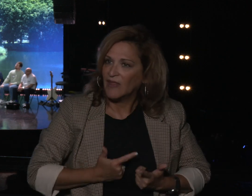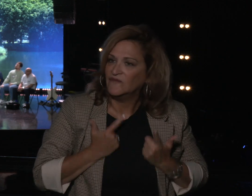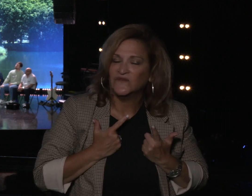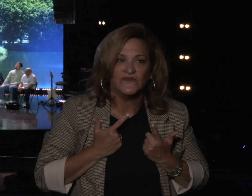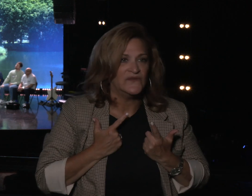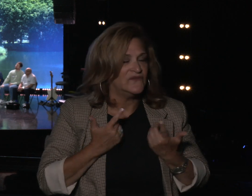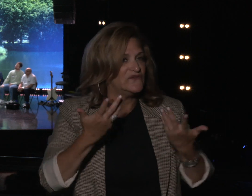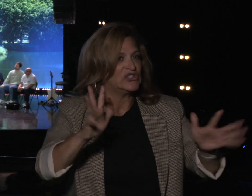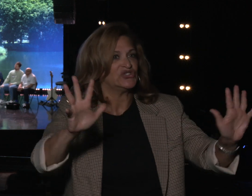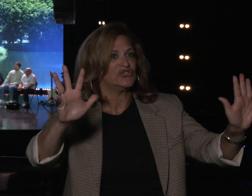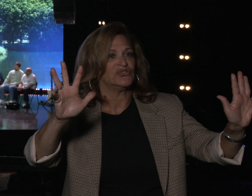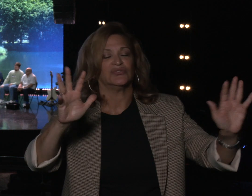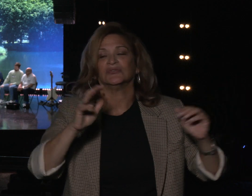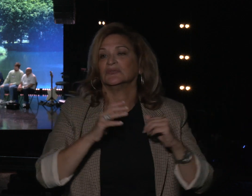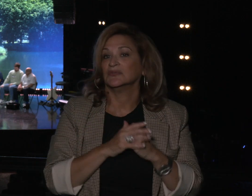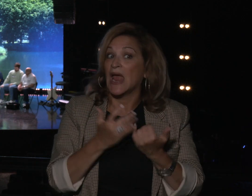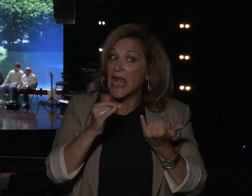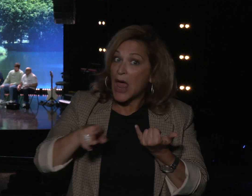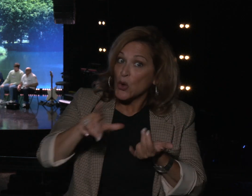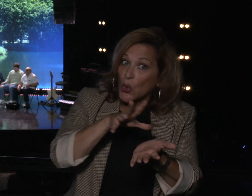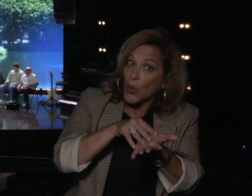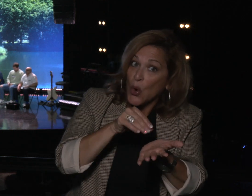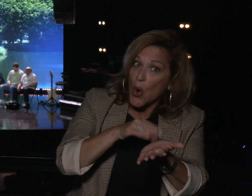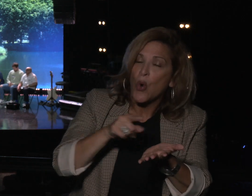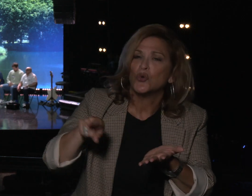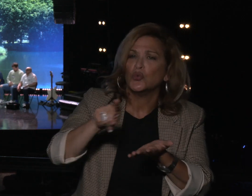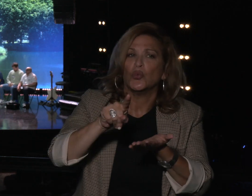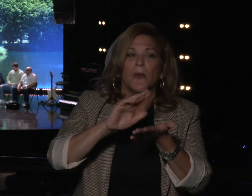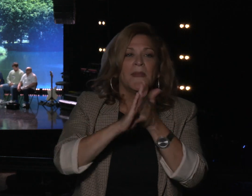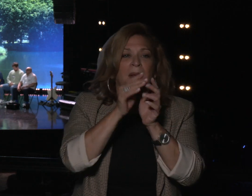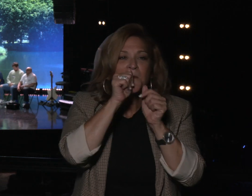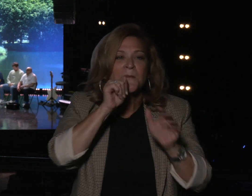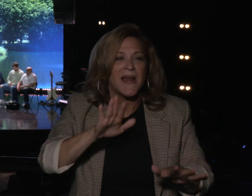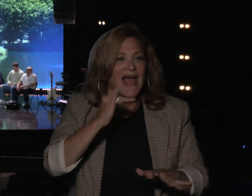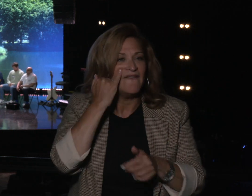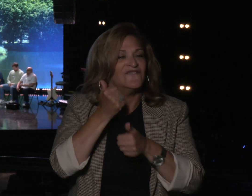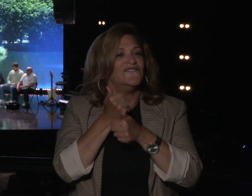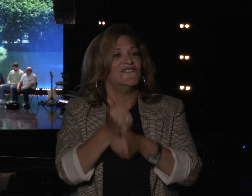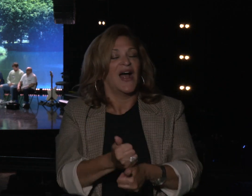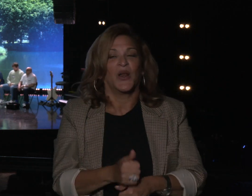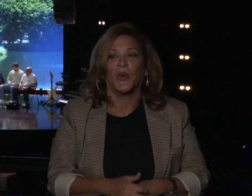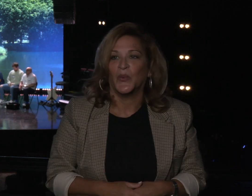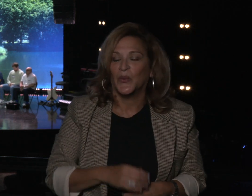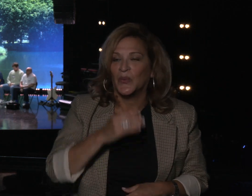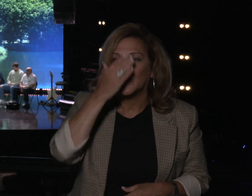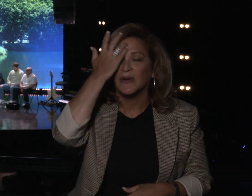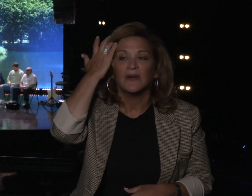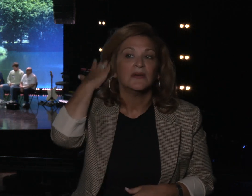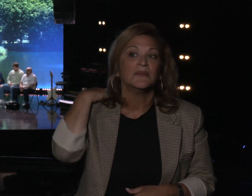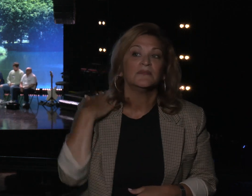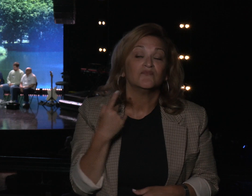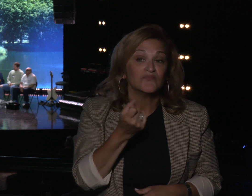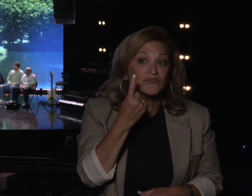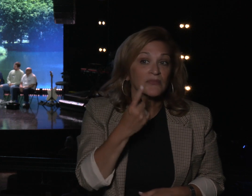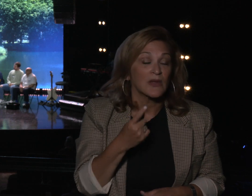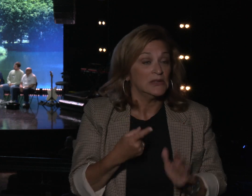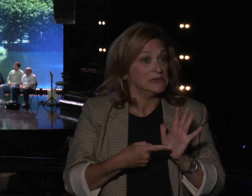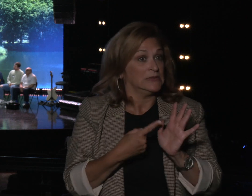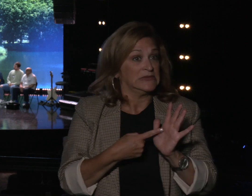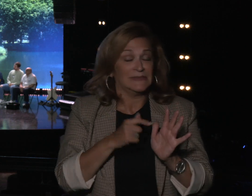things, you'll be blessed if you do them. even if it's not a good time for